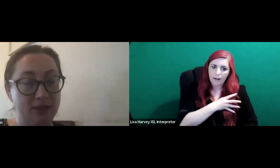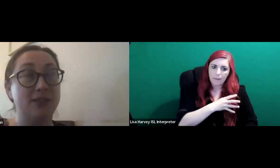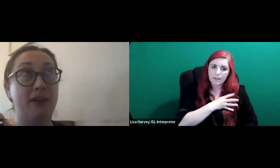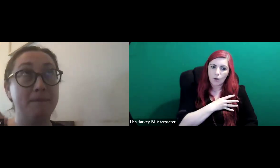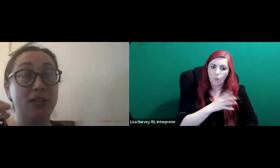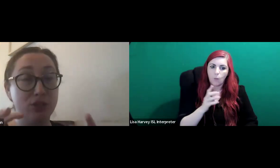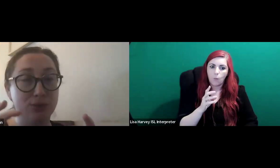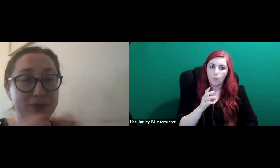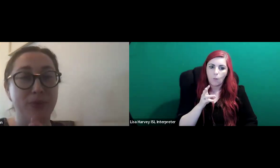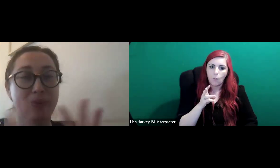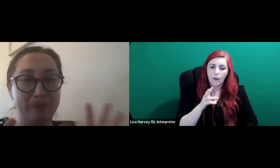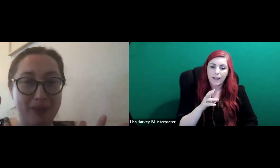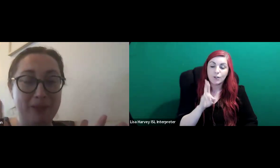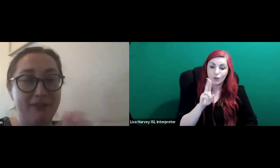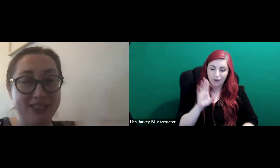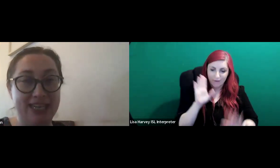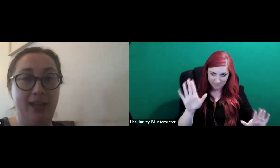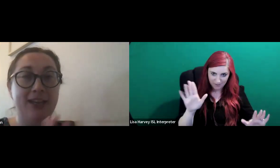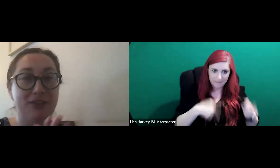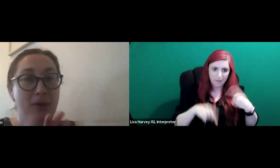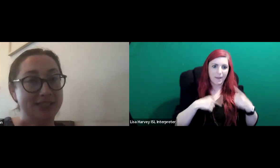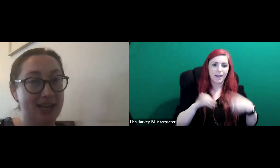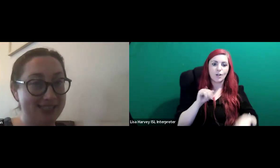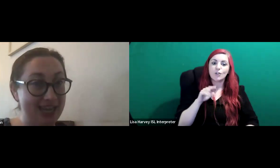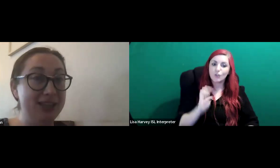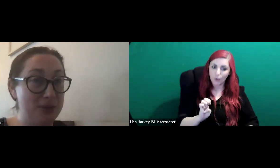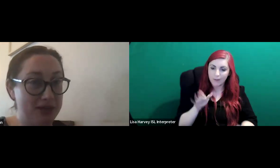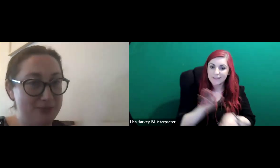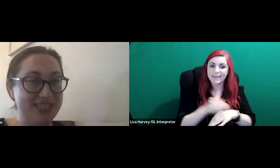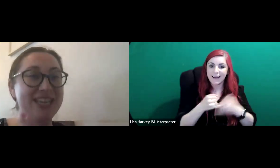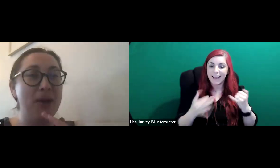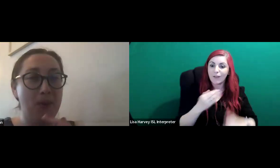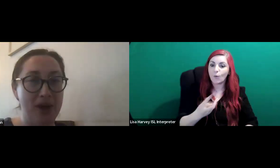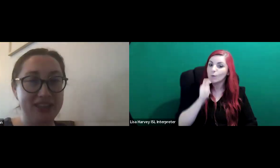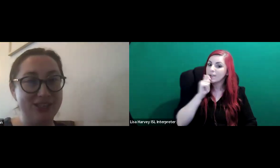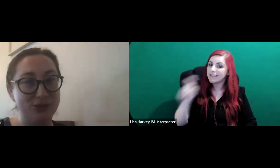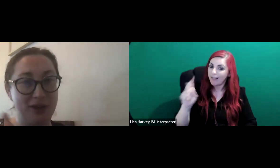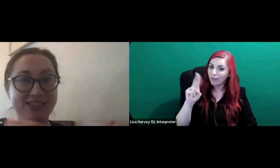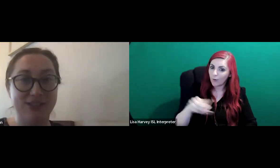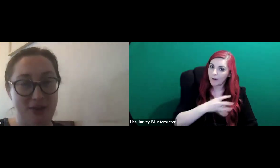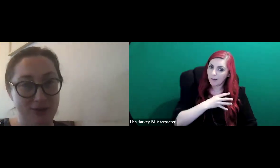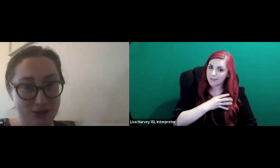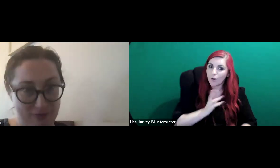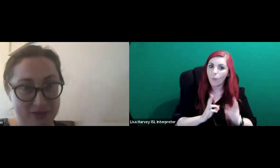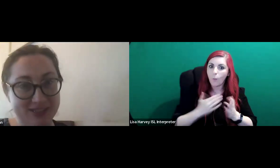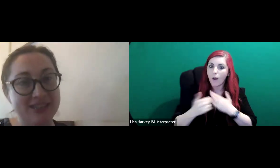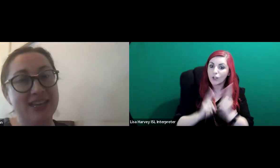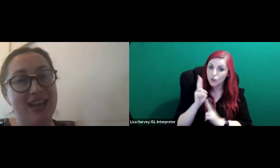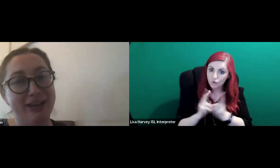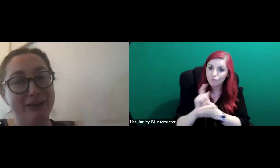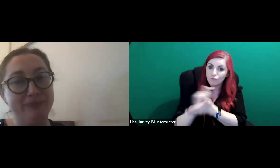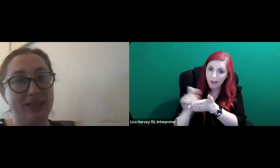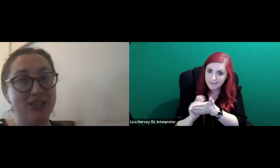list of in June, people have a deadline if they want to tell the UN committee what they should write to the Irish